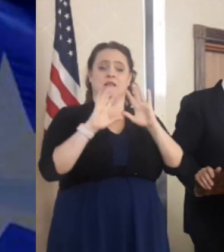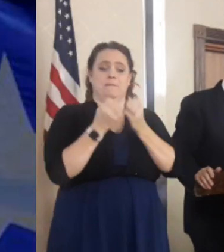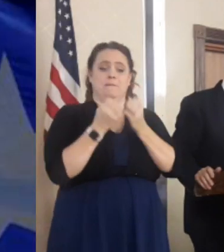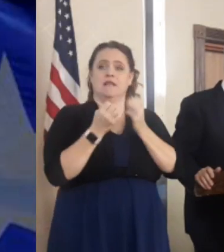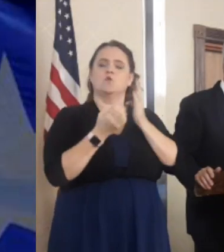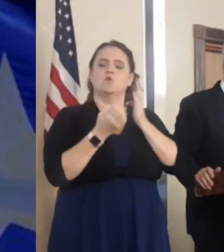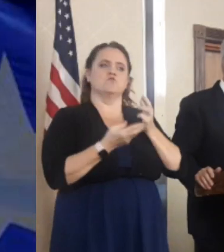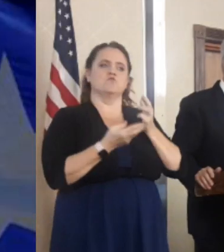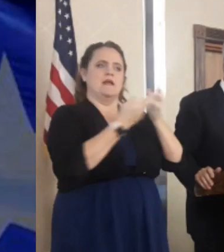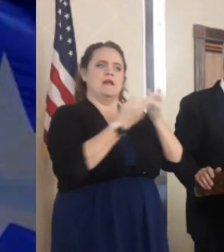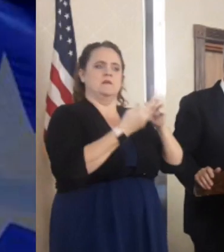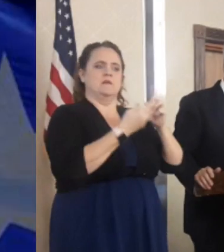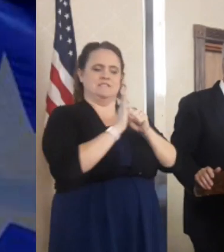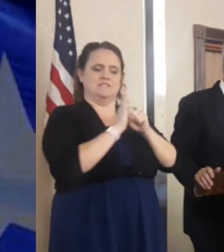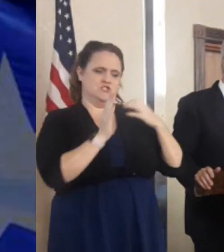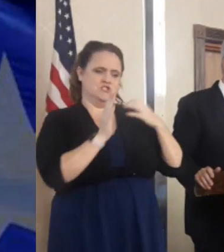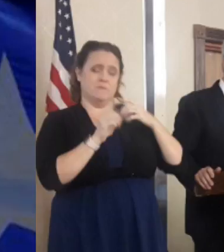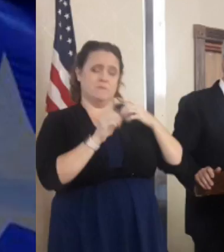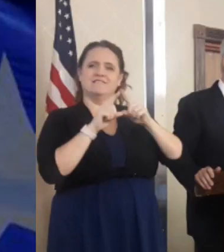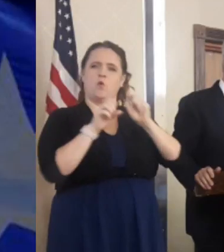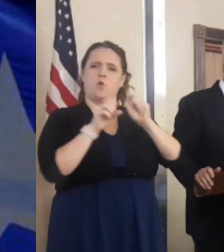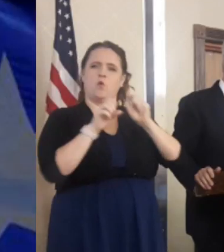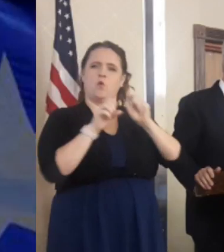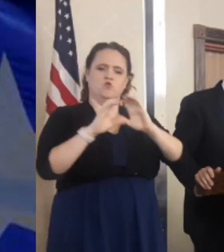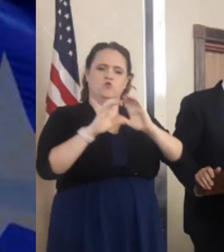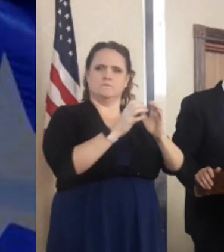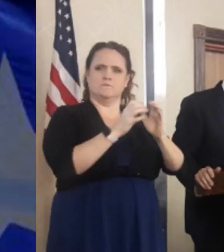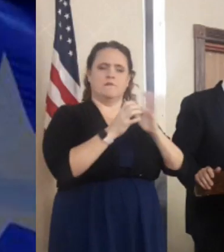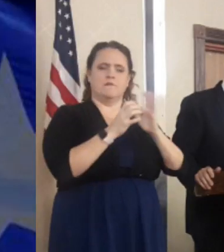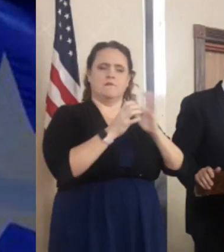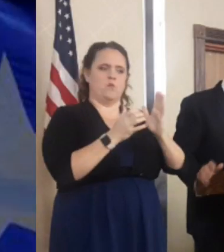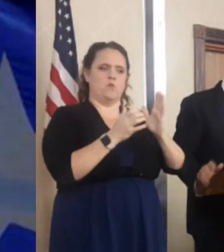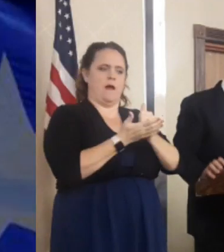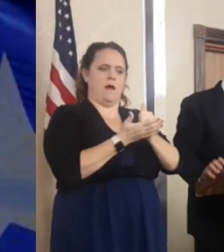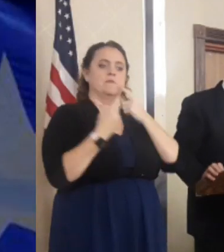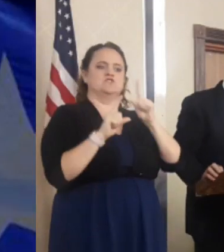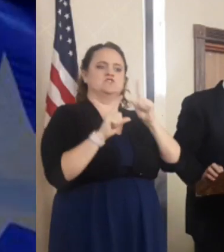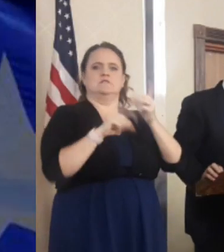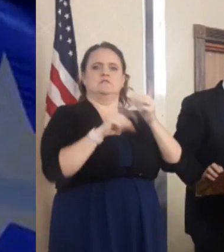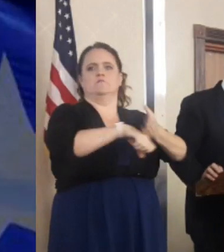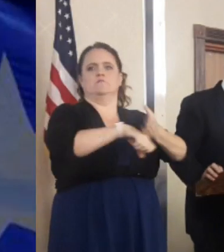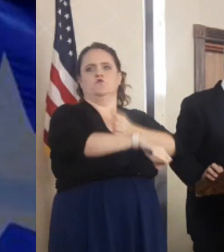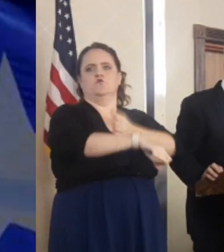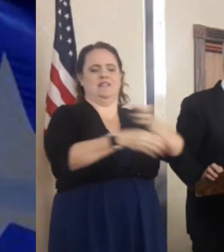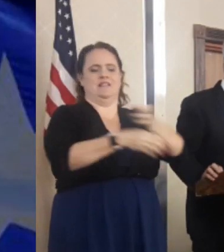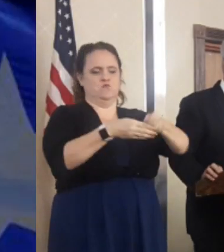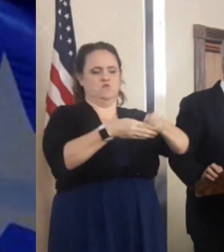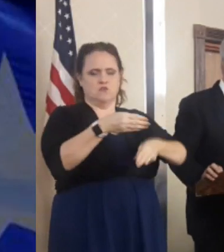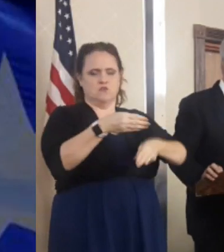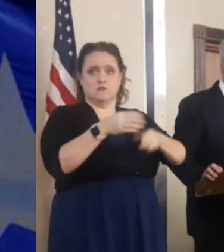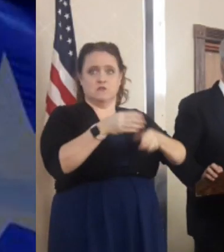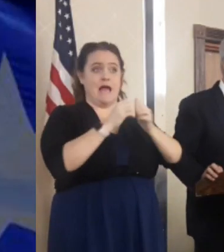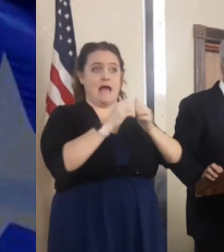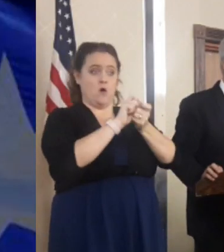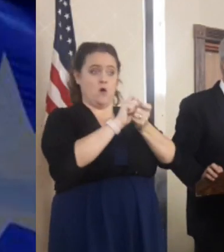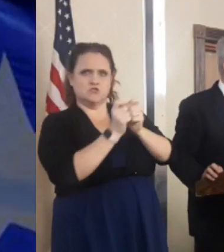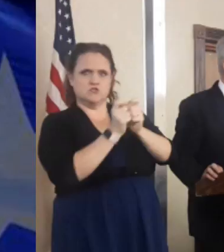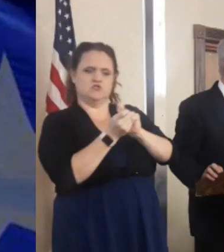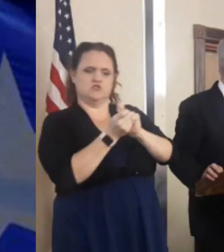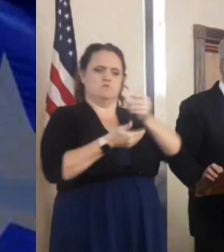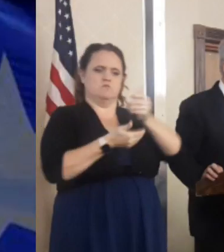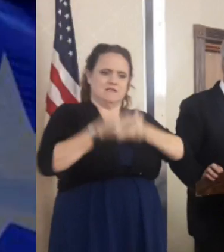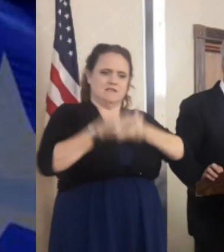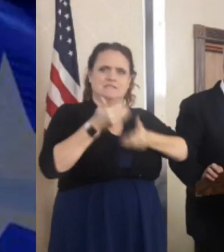the party to achieve significant improvements in results via changes in processes, procedures,